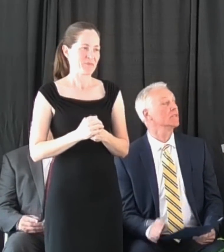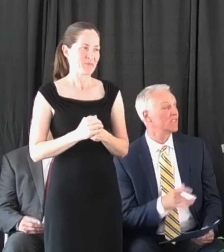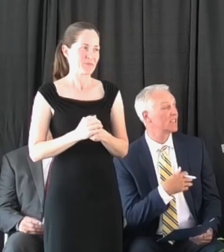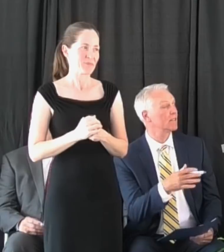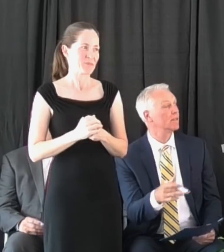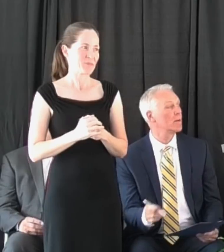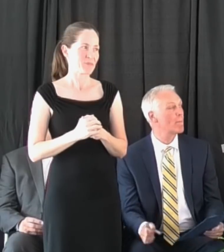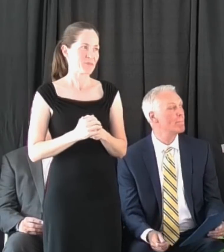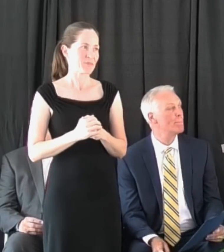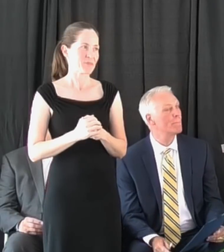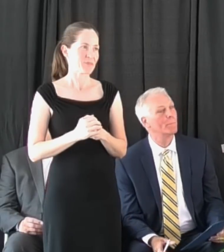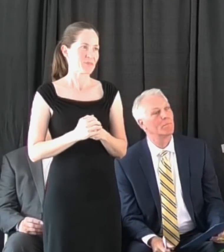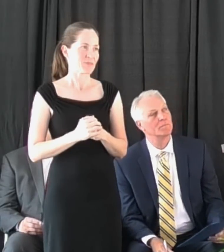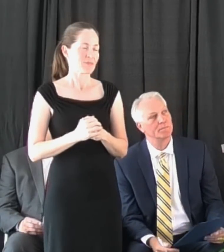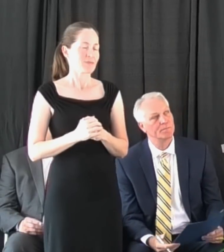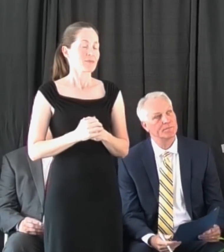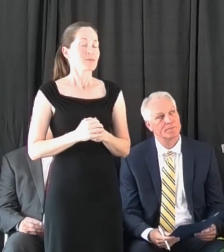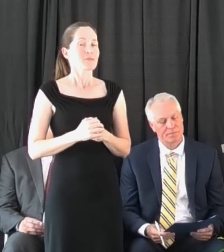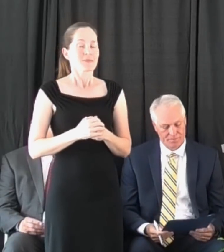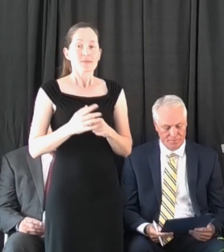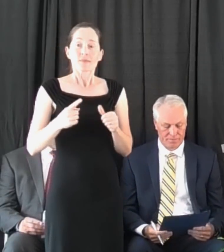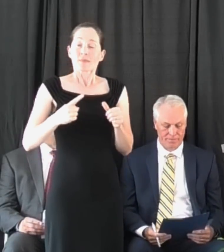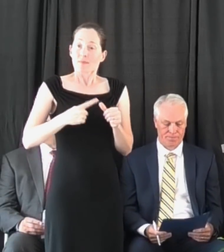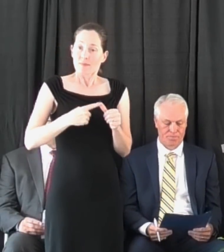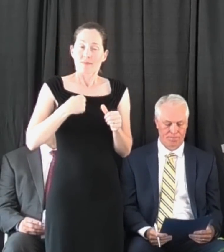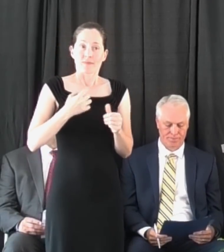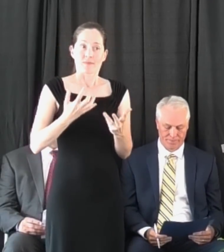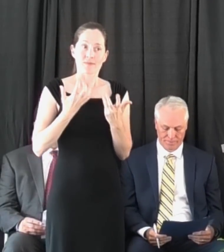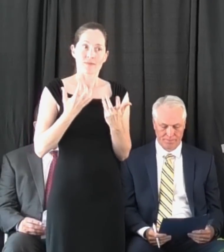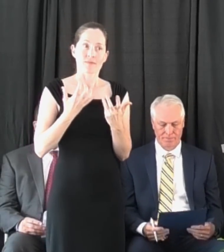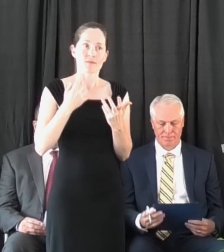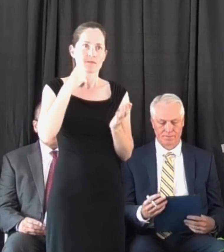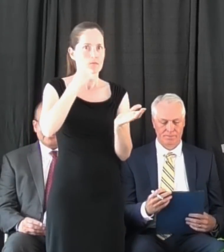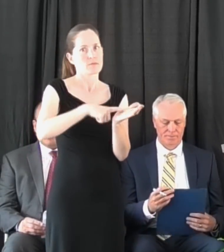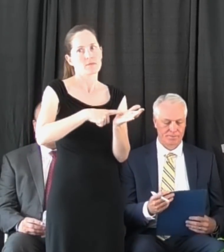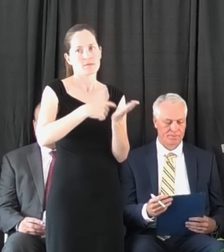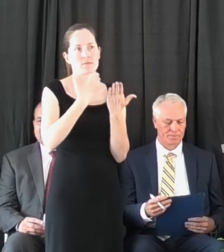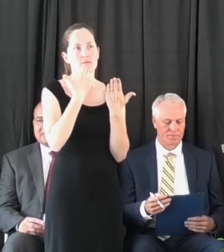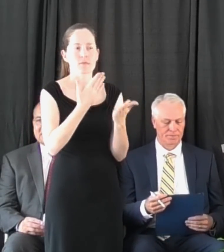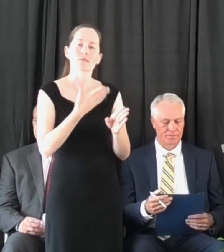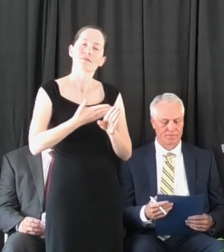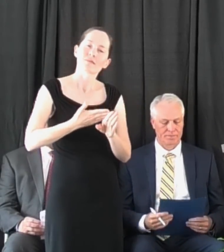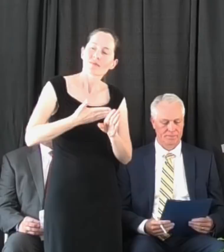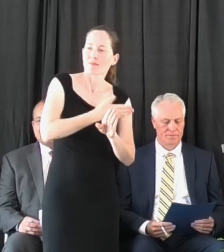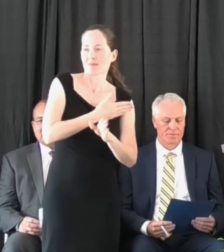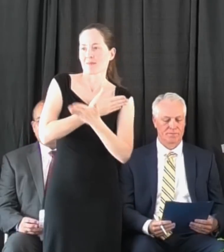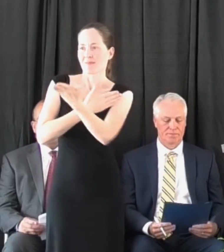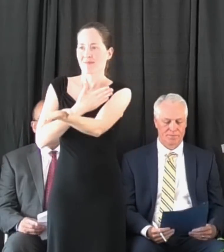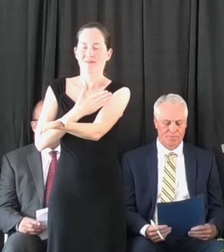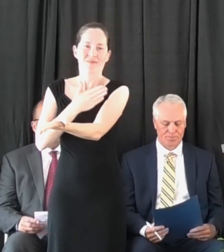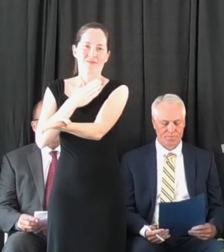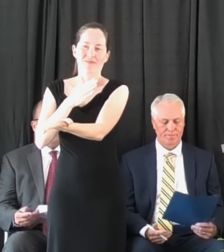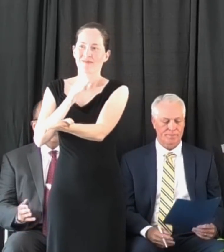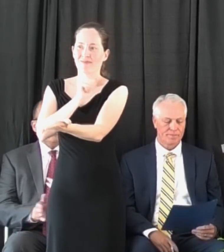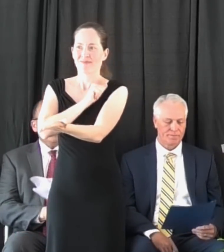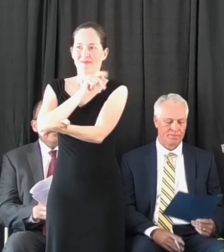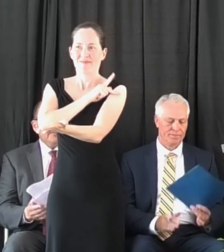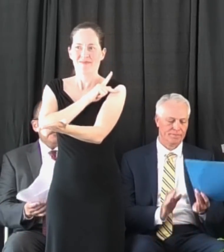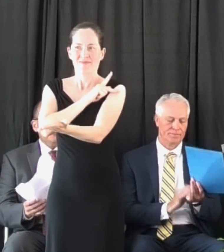First of all, I want to acknowledge and thank the former County Council Executive, Alan Kittleman.